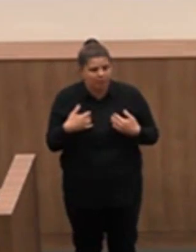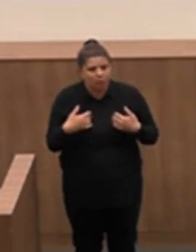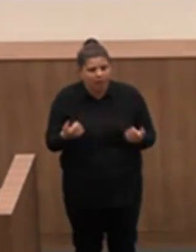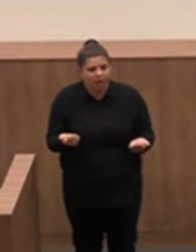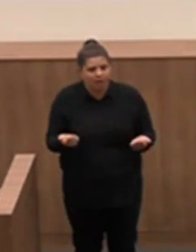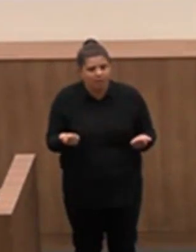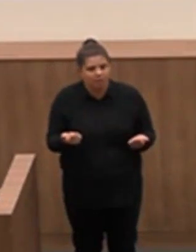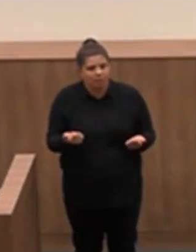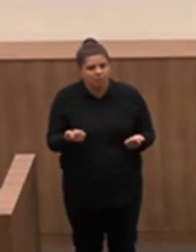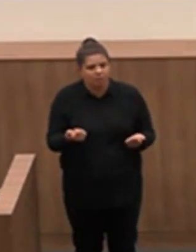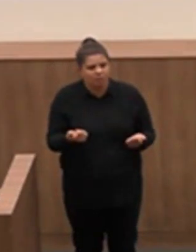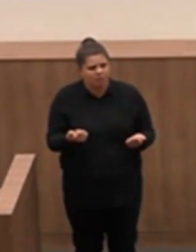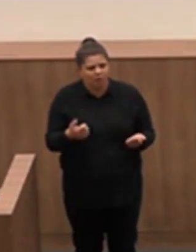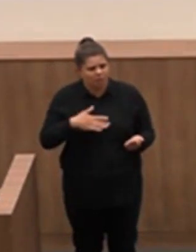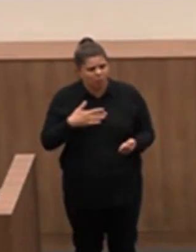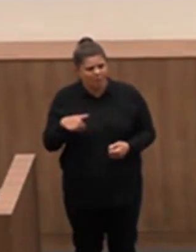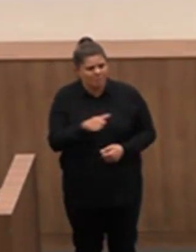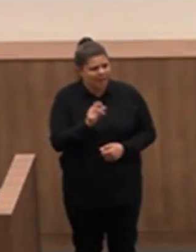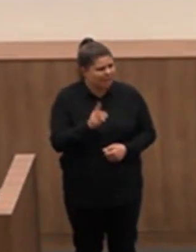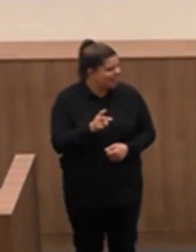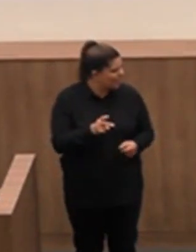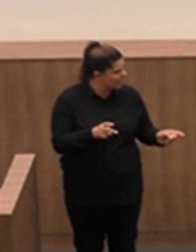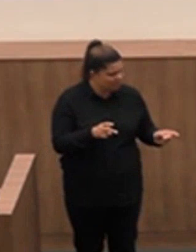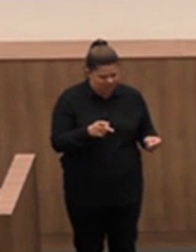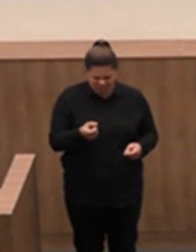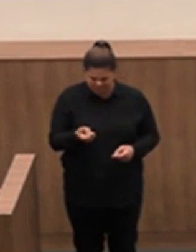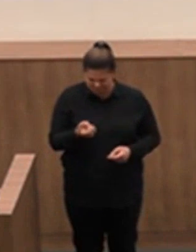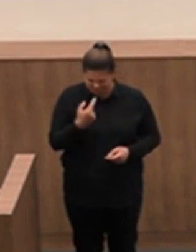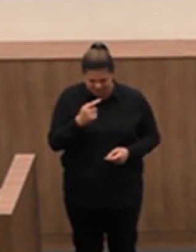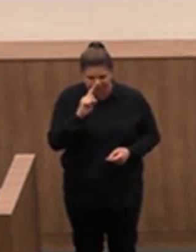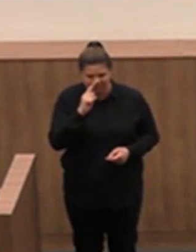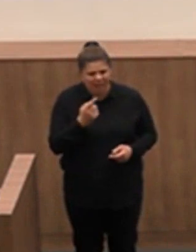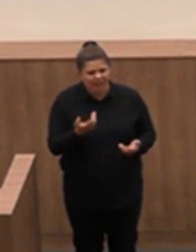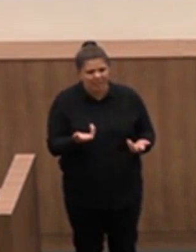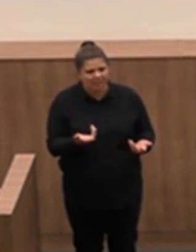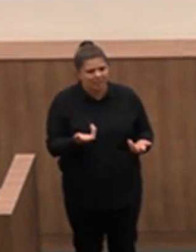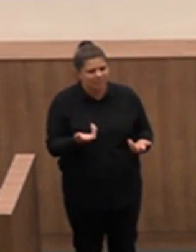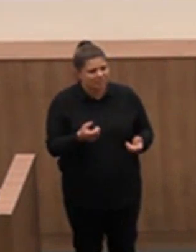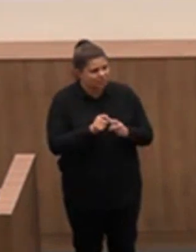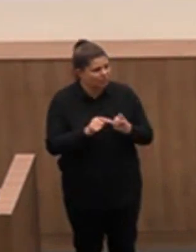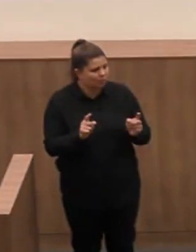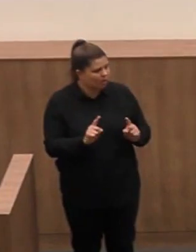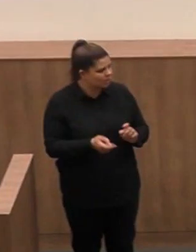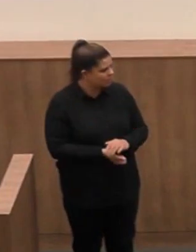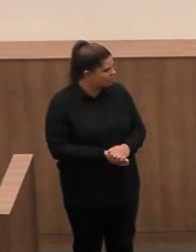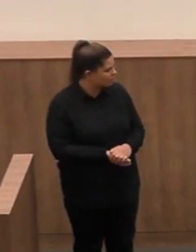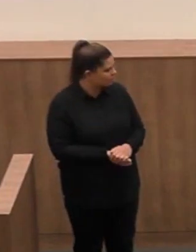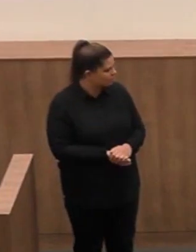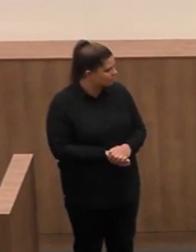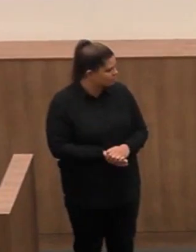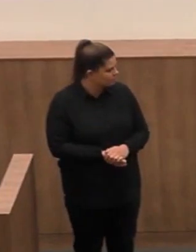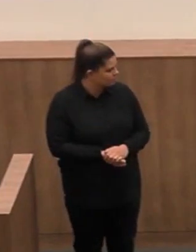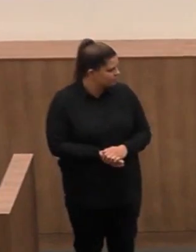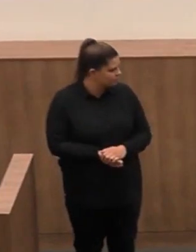and not come back, but you couldn't physically take it. So what did you do?